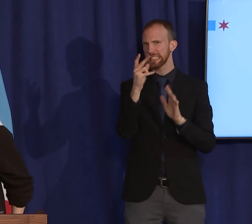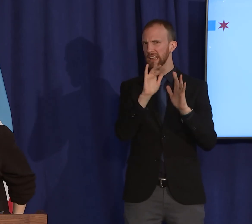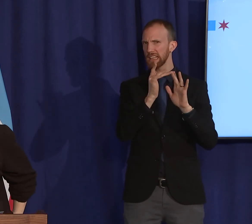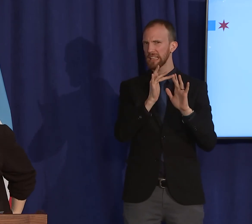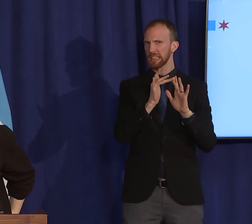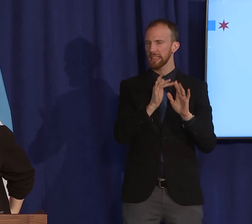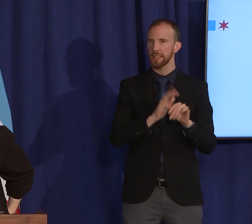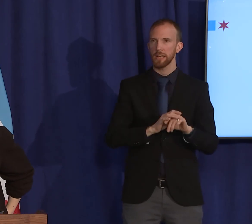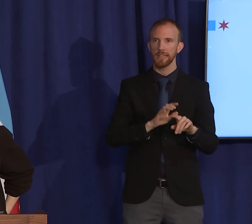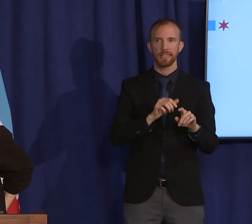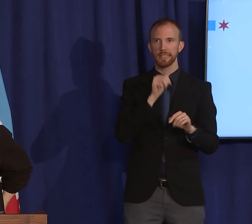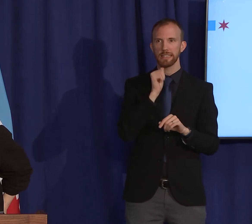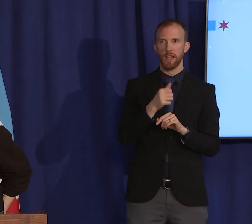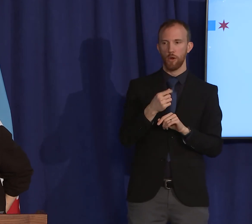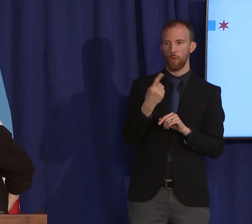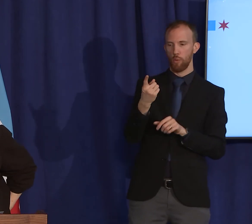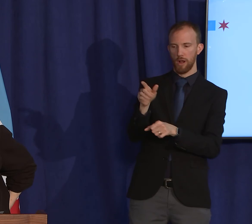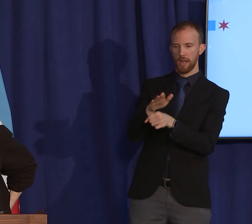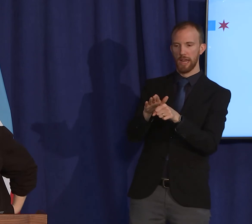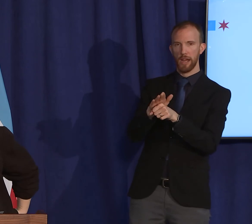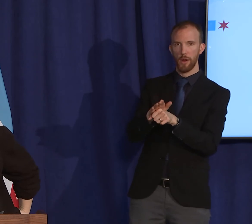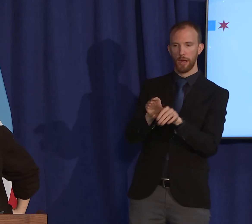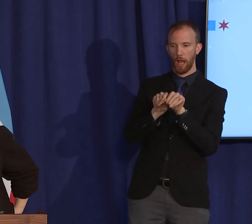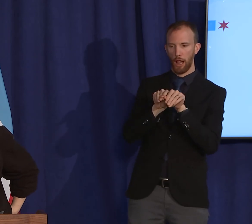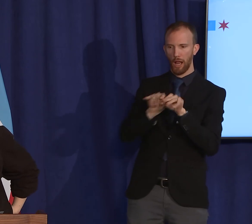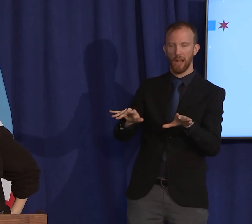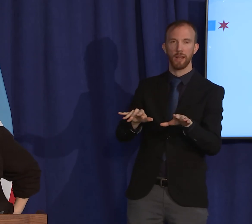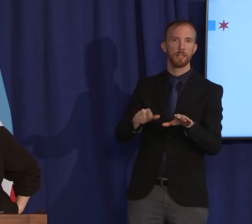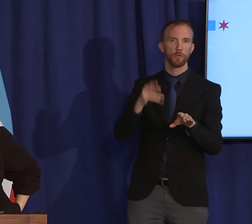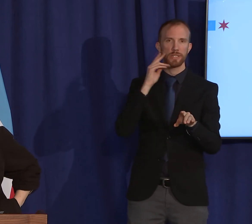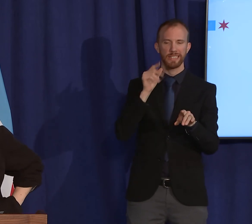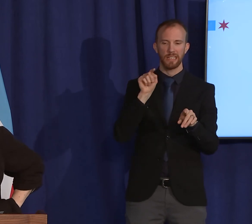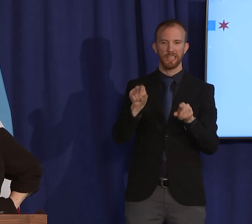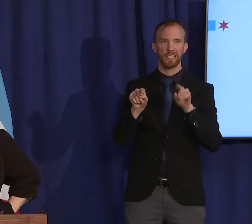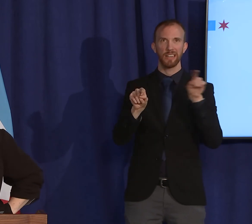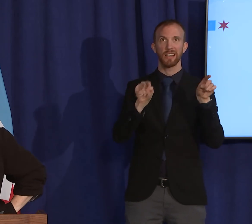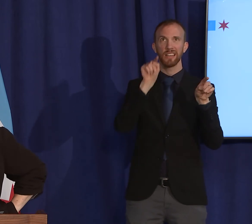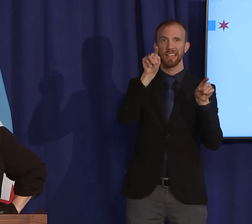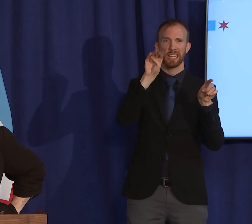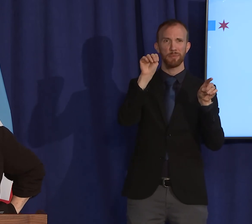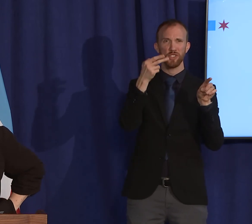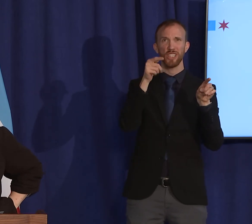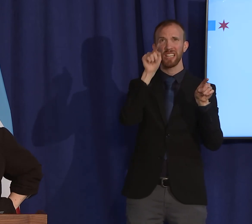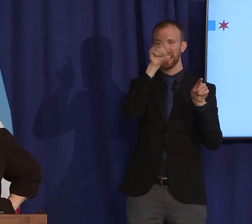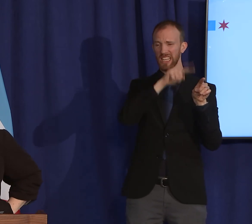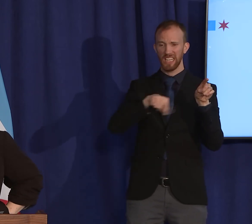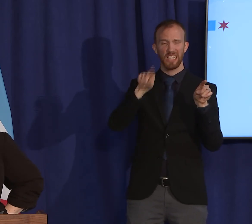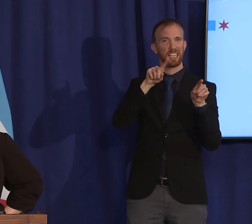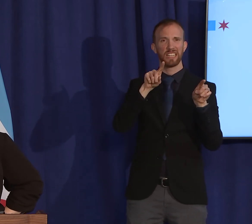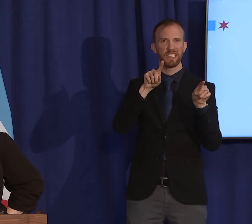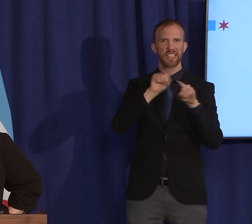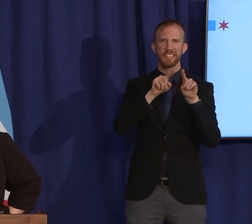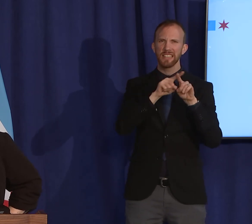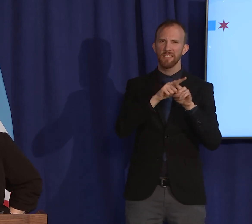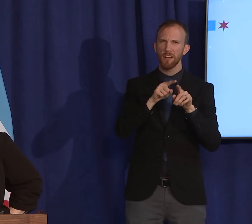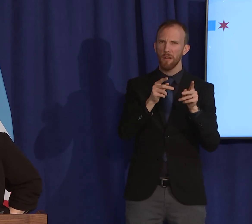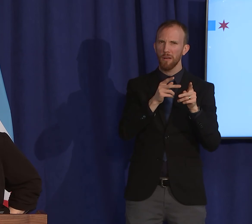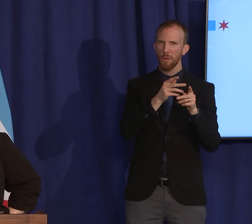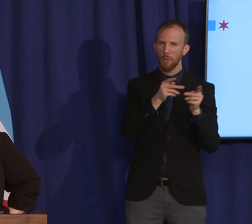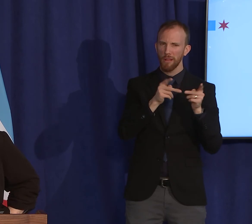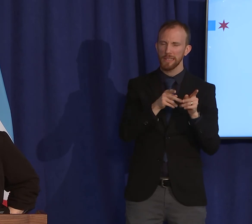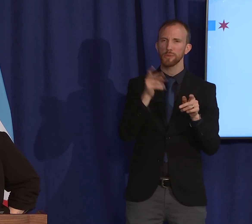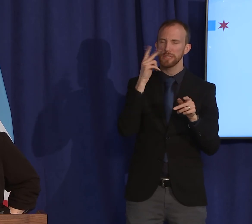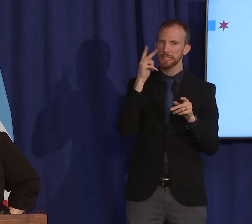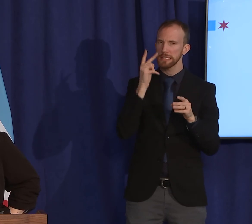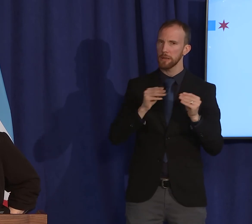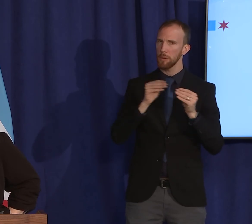it's not just one outbreak. It's multiple settings across the state that they're seeing real surges, and especially because they're seeing hospitalizations